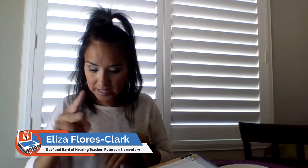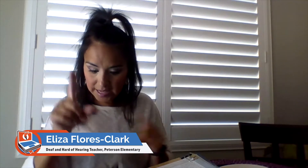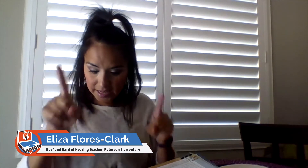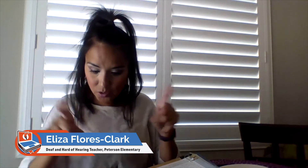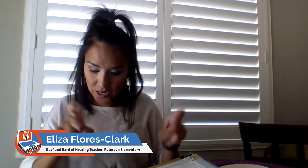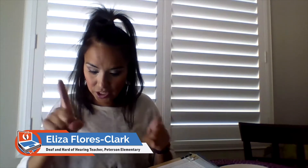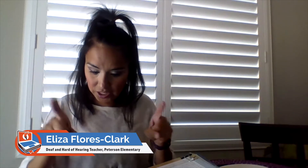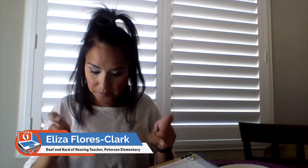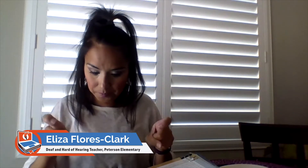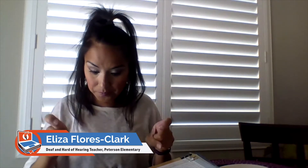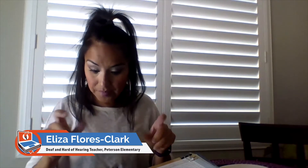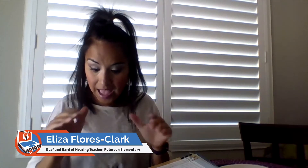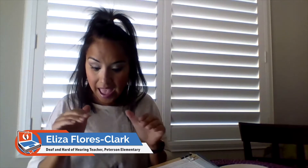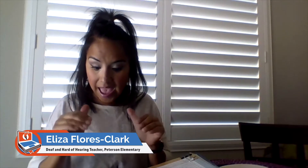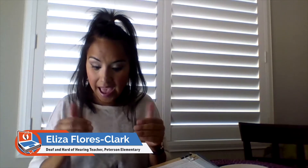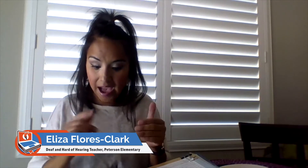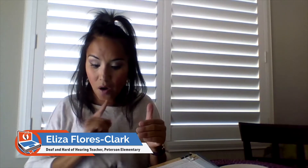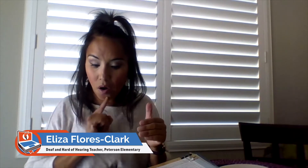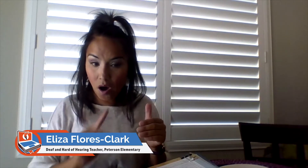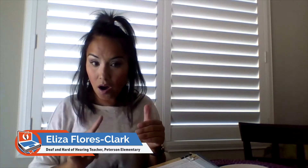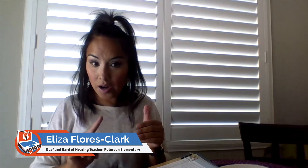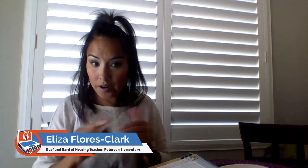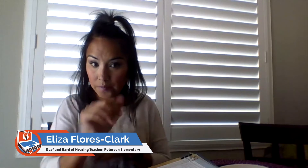second question, how are